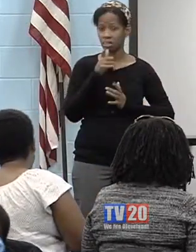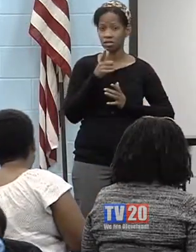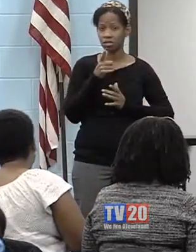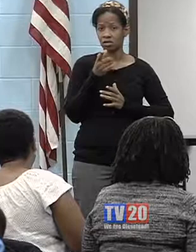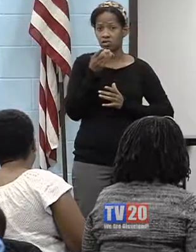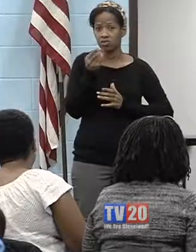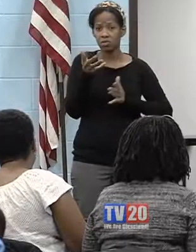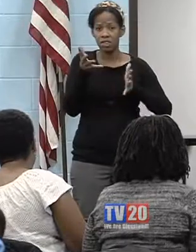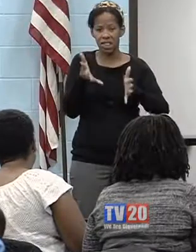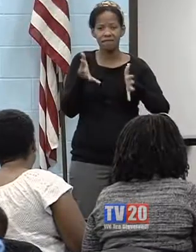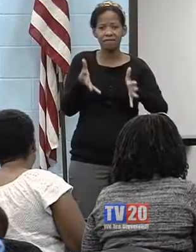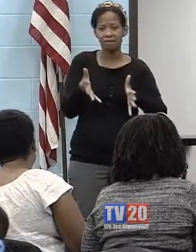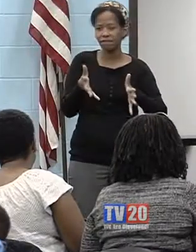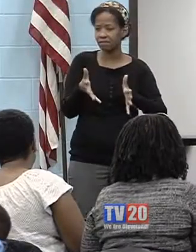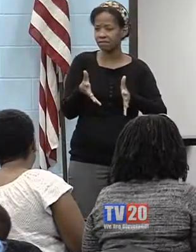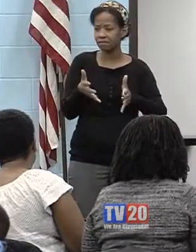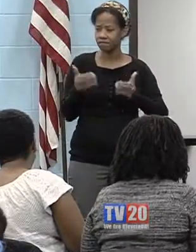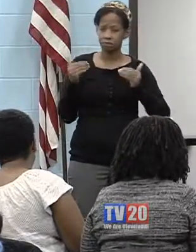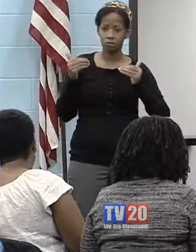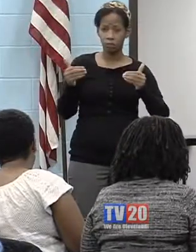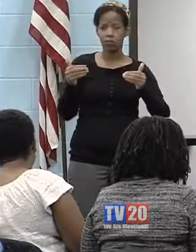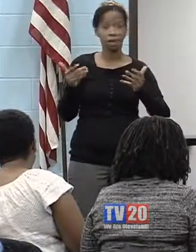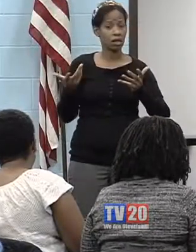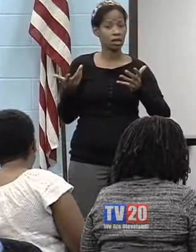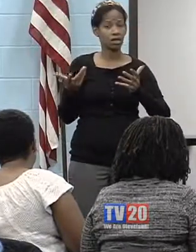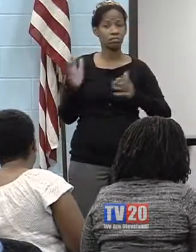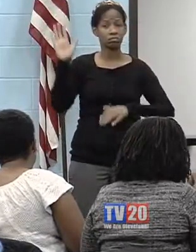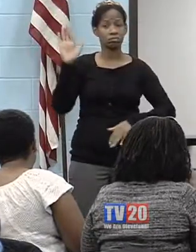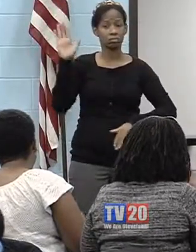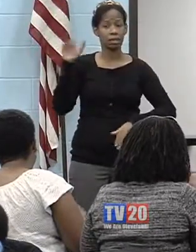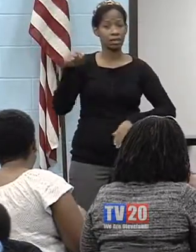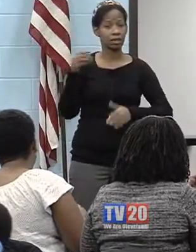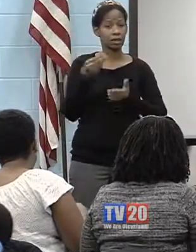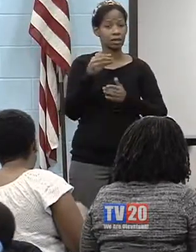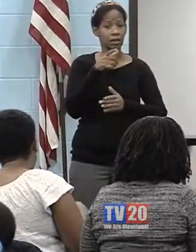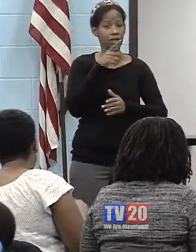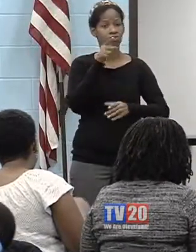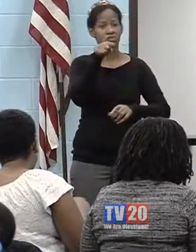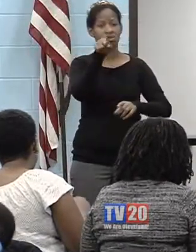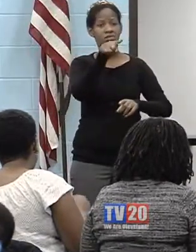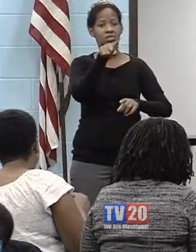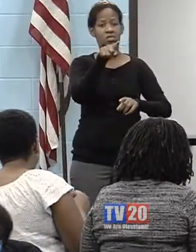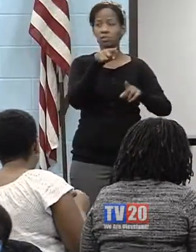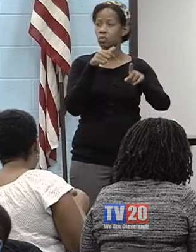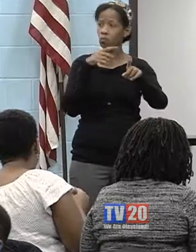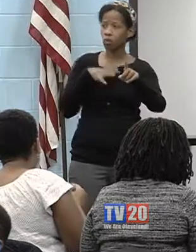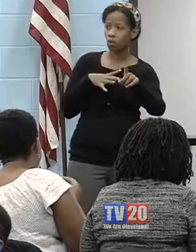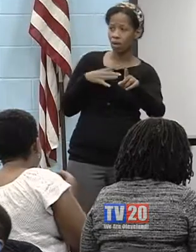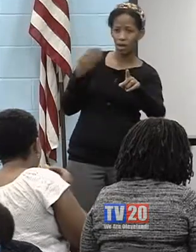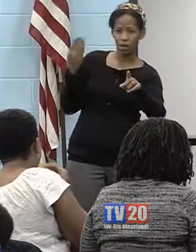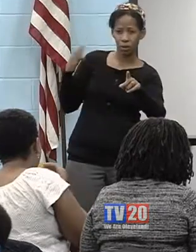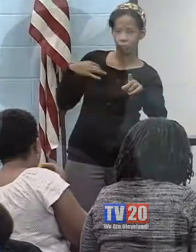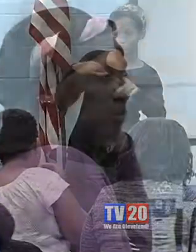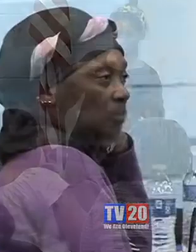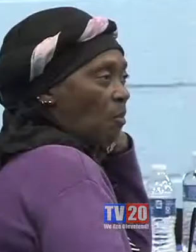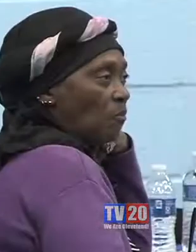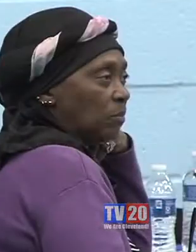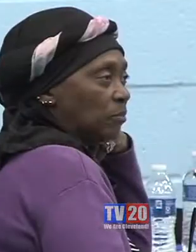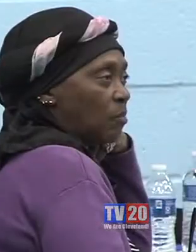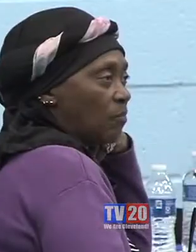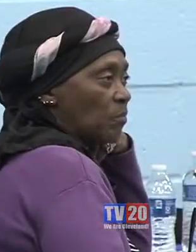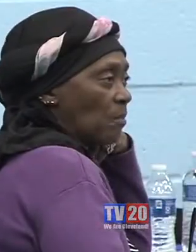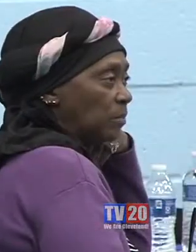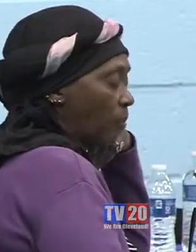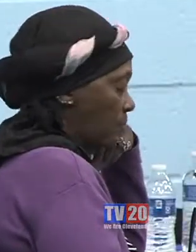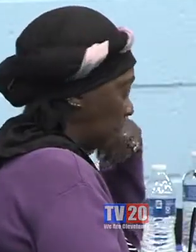got a couple of folks. Go ahead and raise your hand. And I'll have Ursula right here and Emma